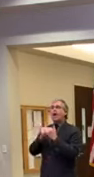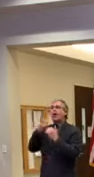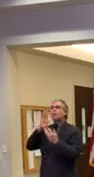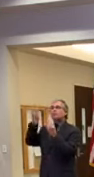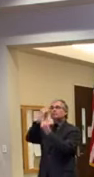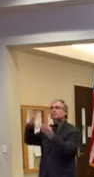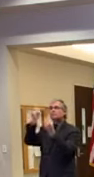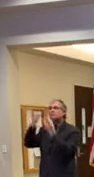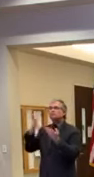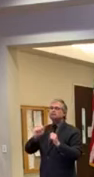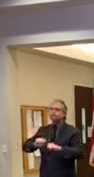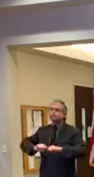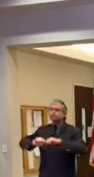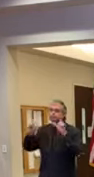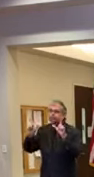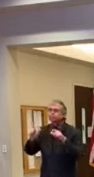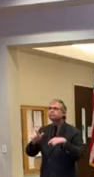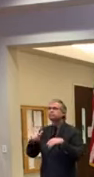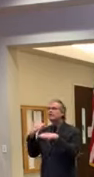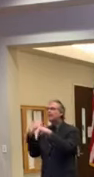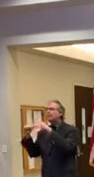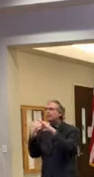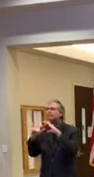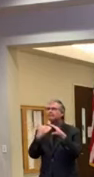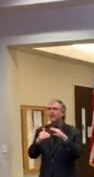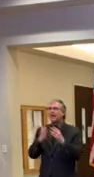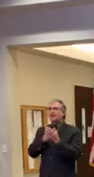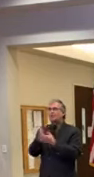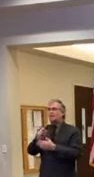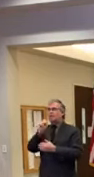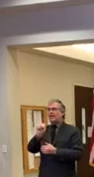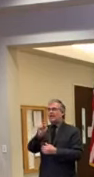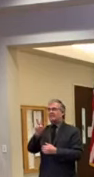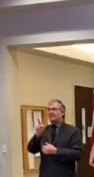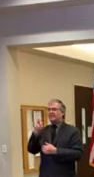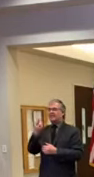emails, and at the dedicated Nevada Health Response website,